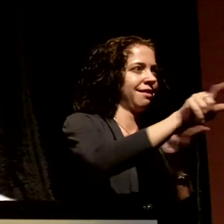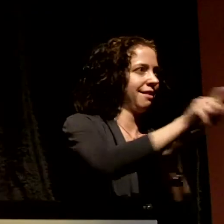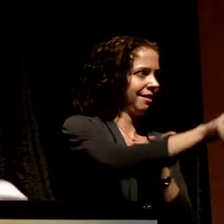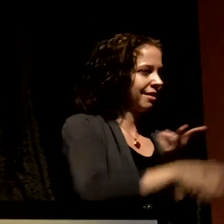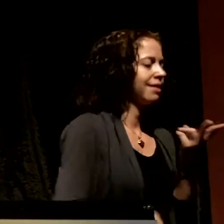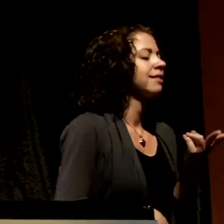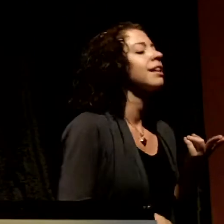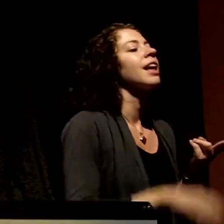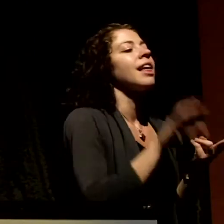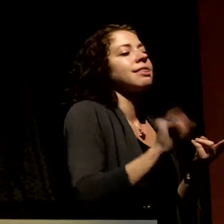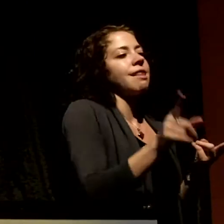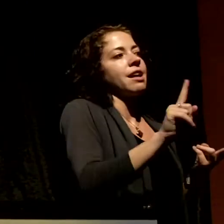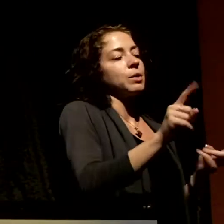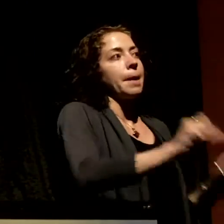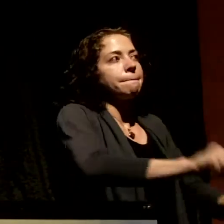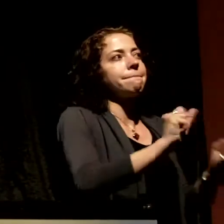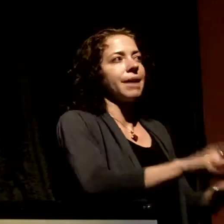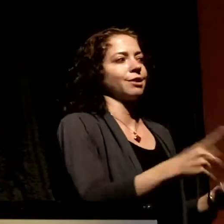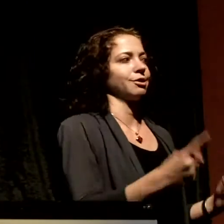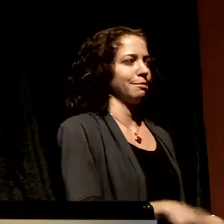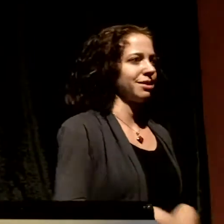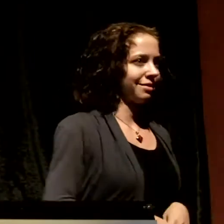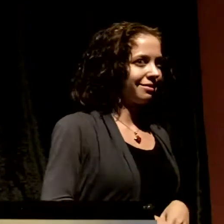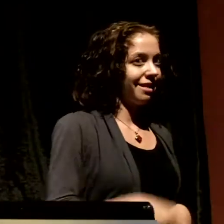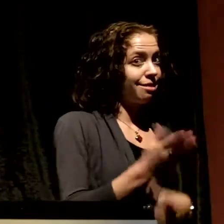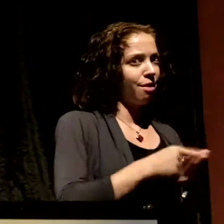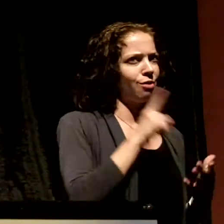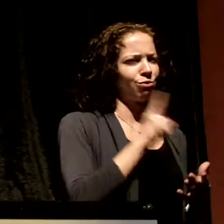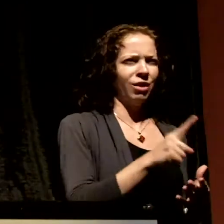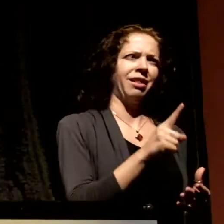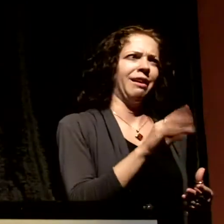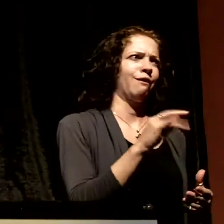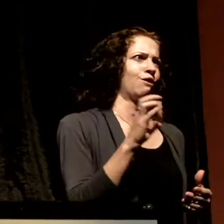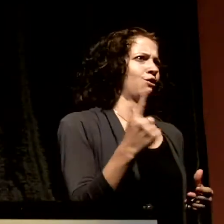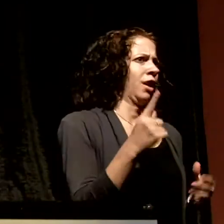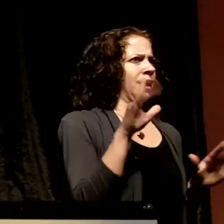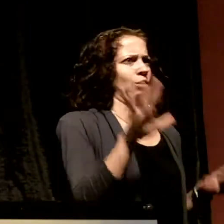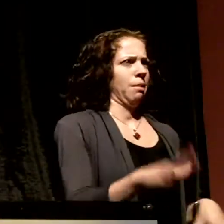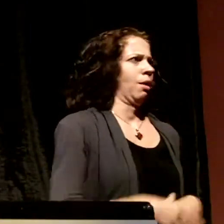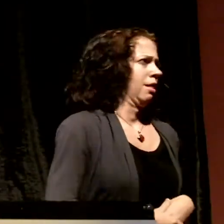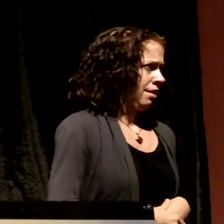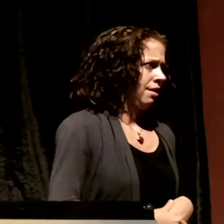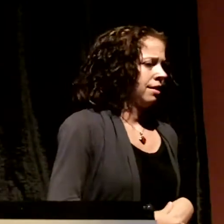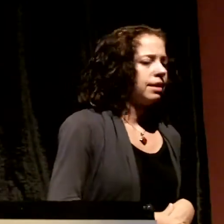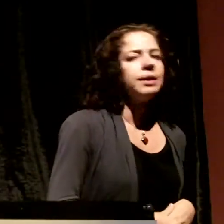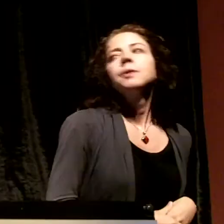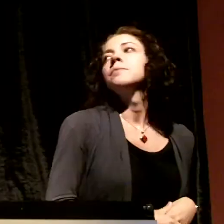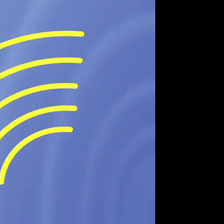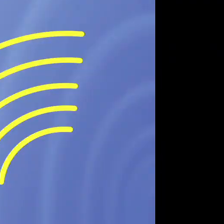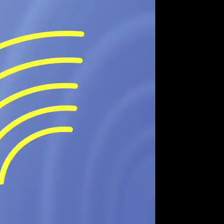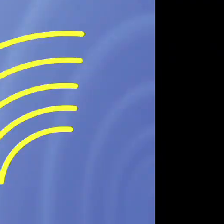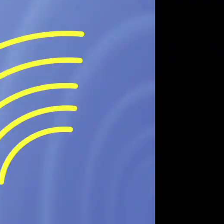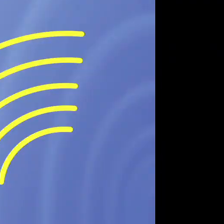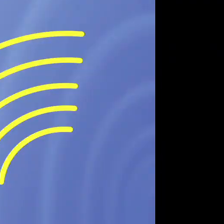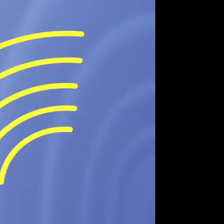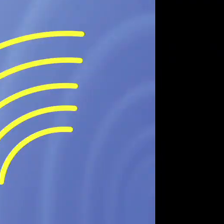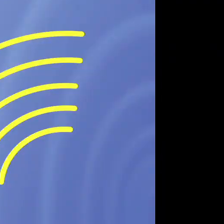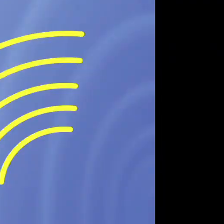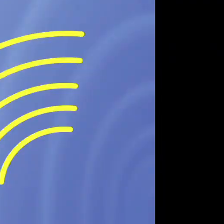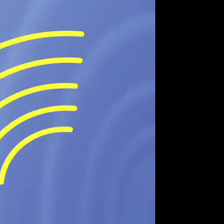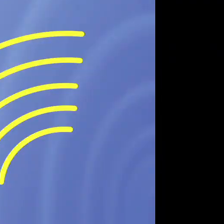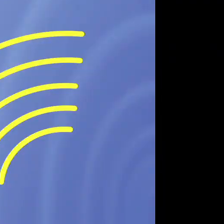And this is where the magic really happens, and the part that's really friggin' incredible. The tag powers